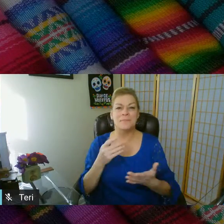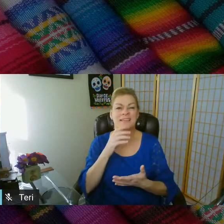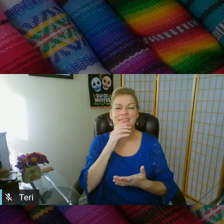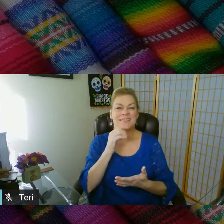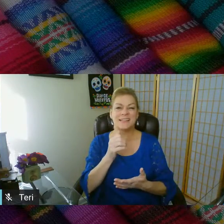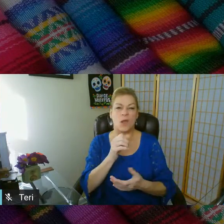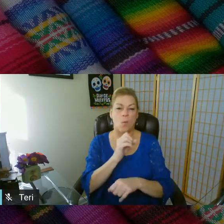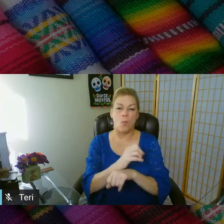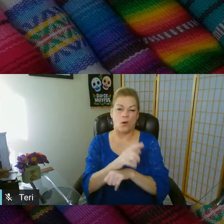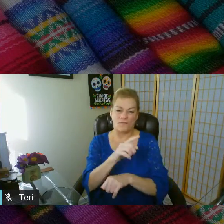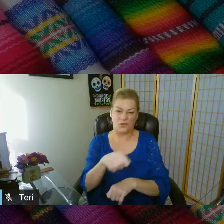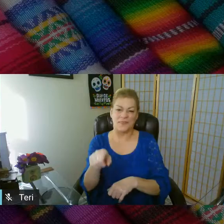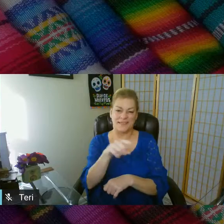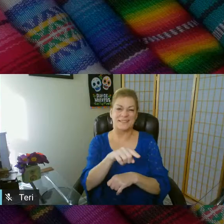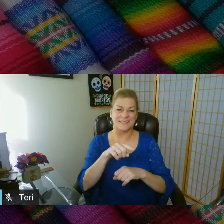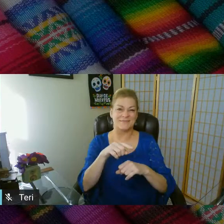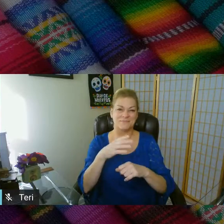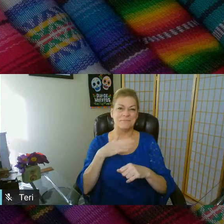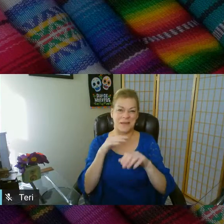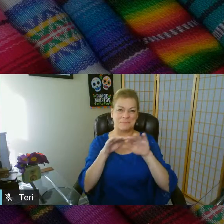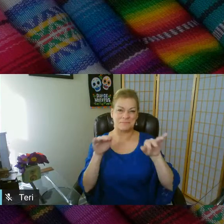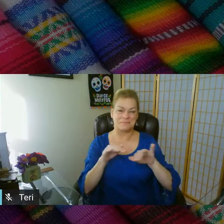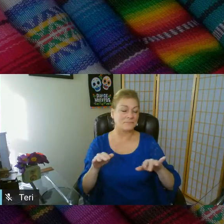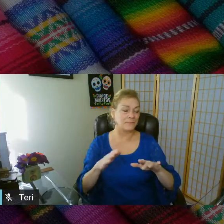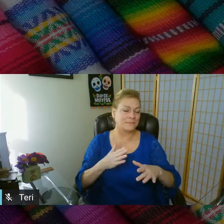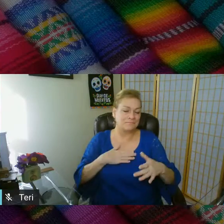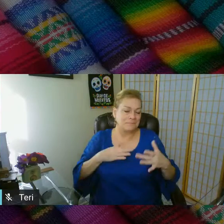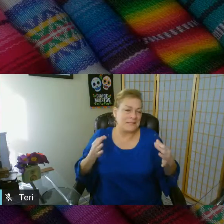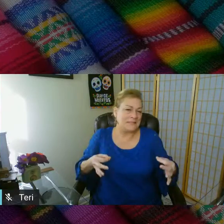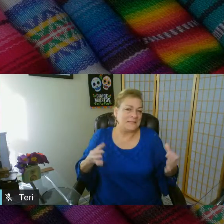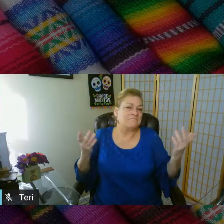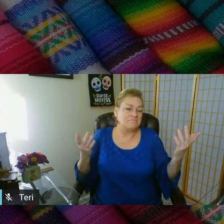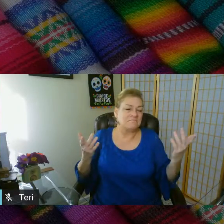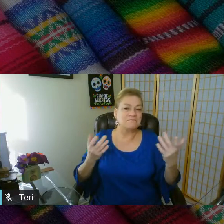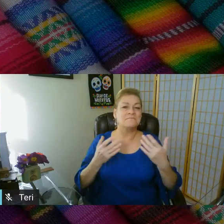this altar. And that was a personal decision I made. But